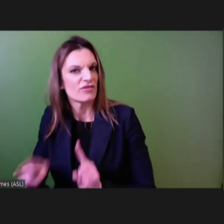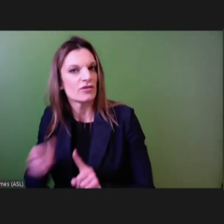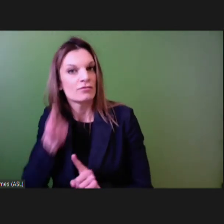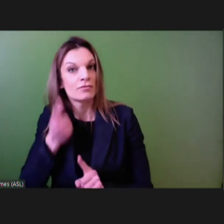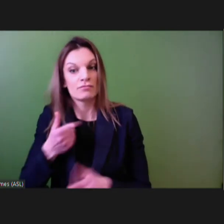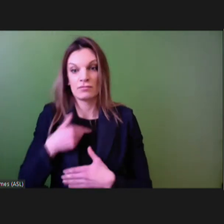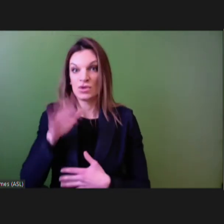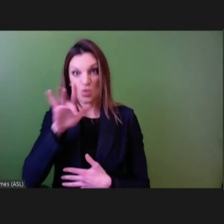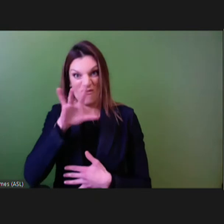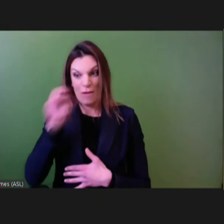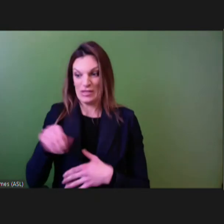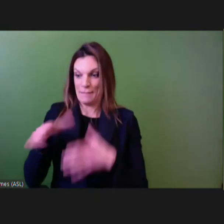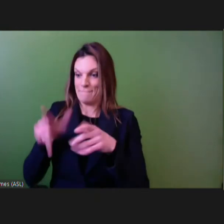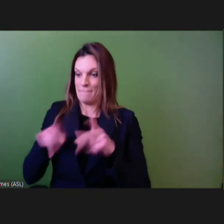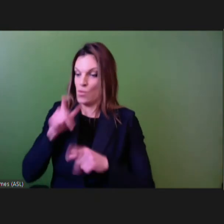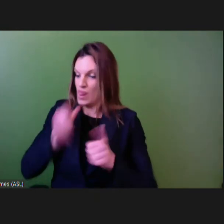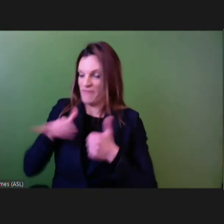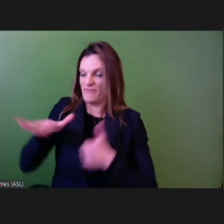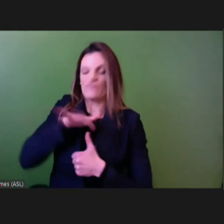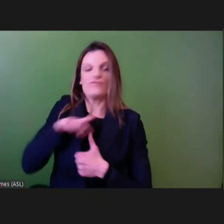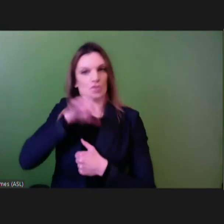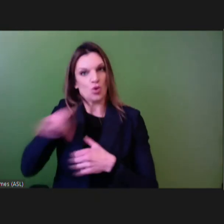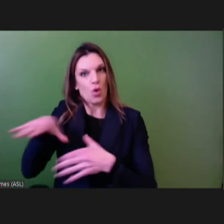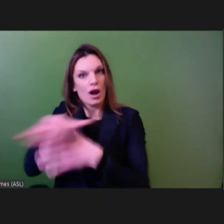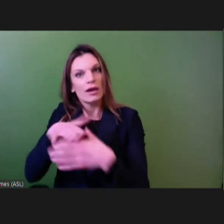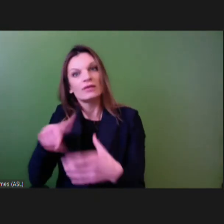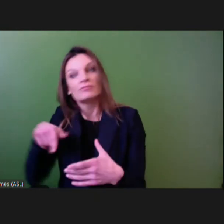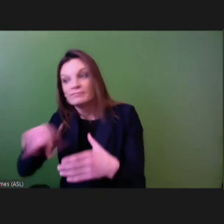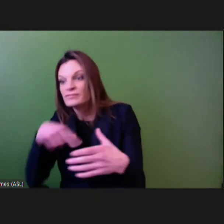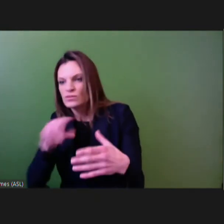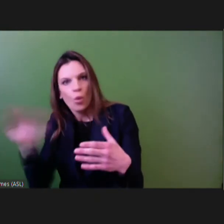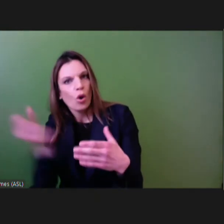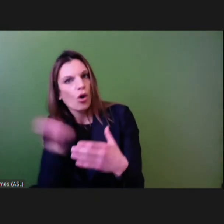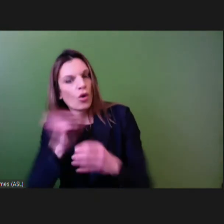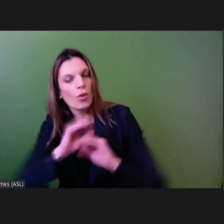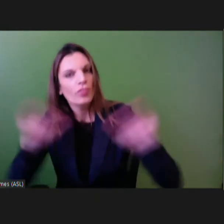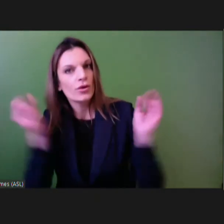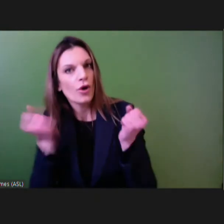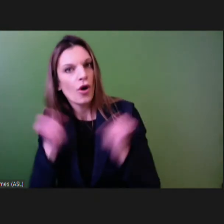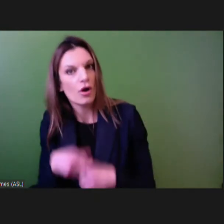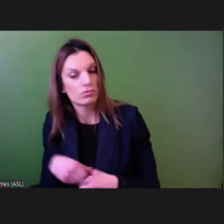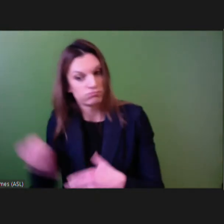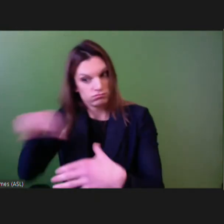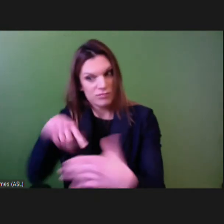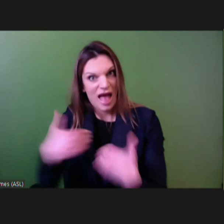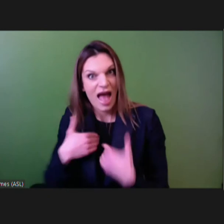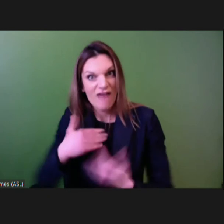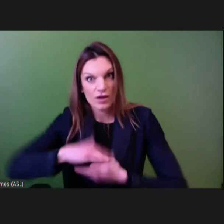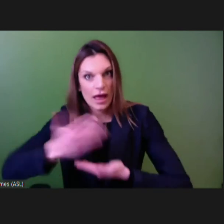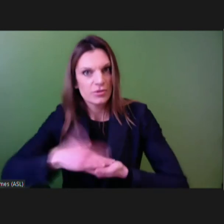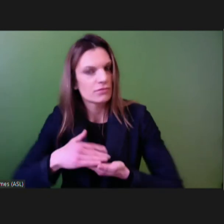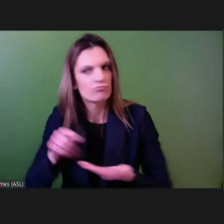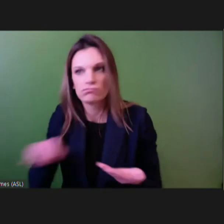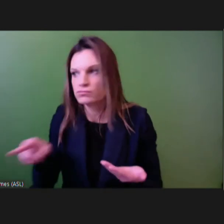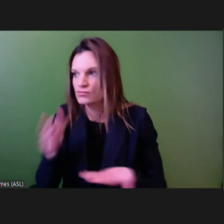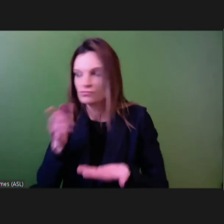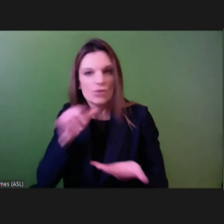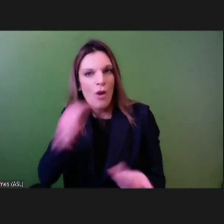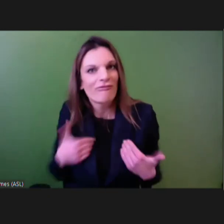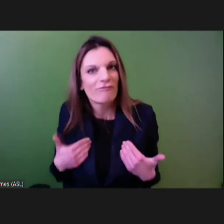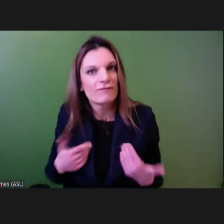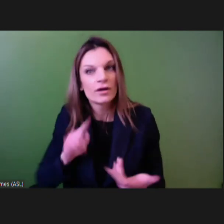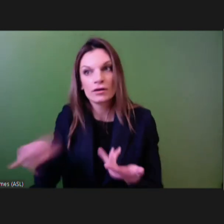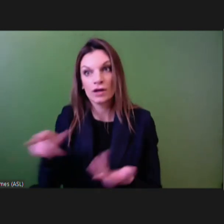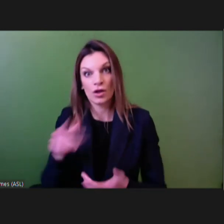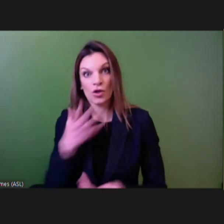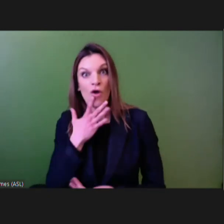don't have a car, and not very many have PCs with printer copiers. So this is what